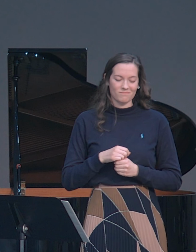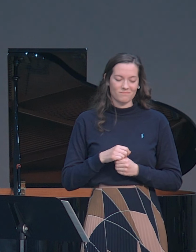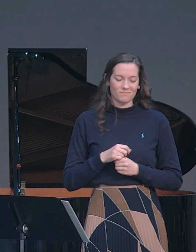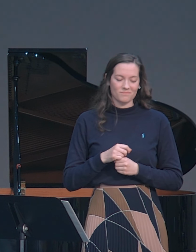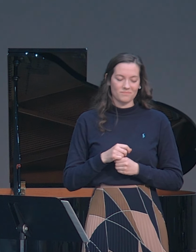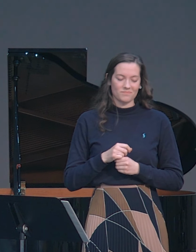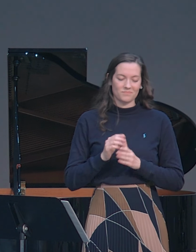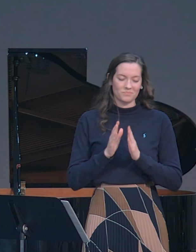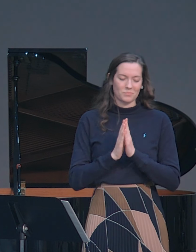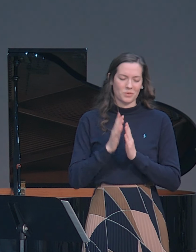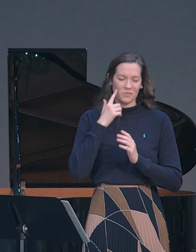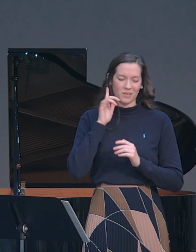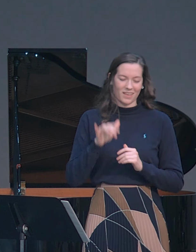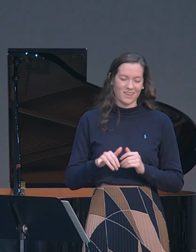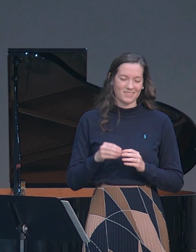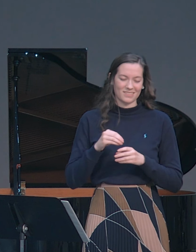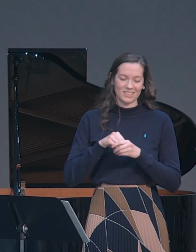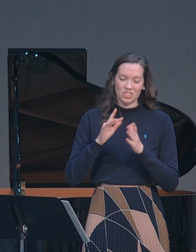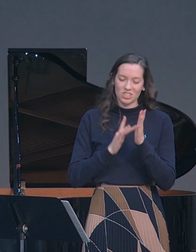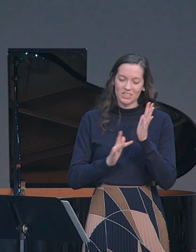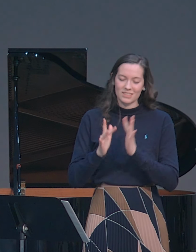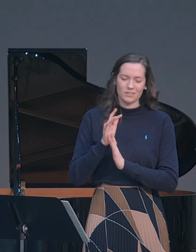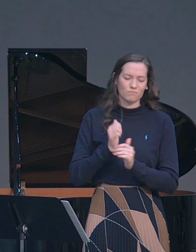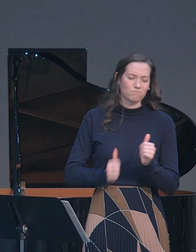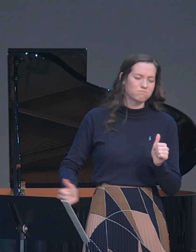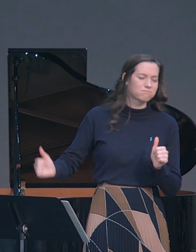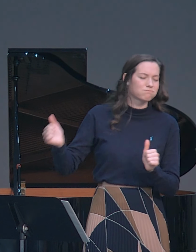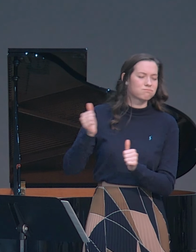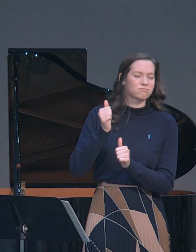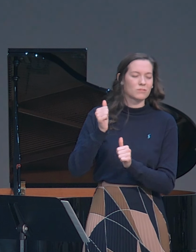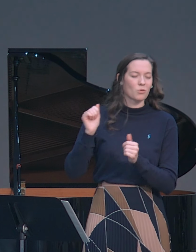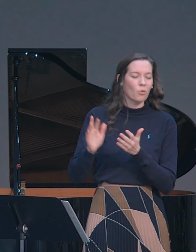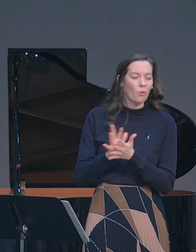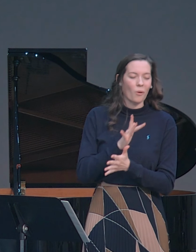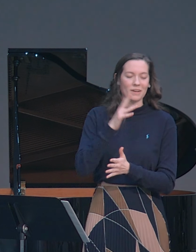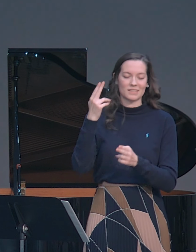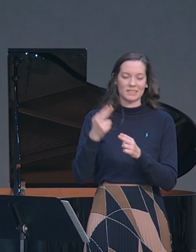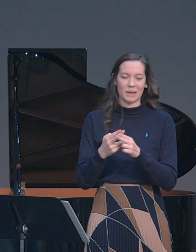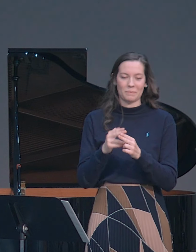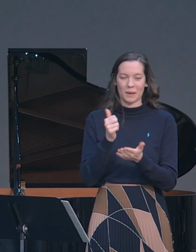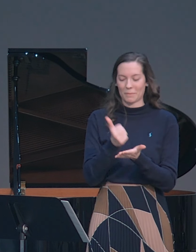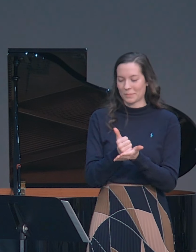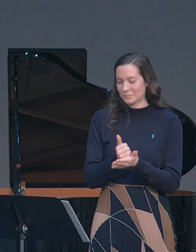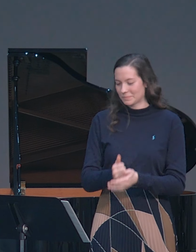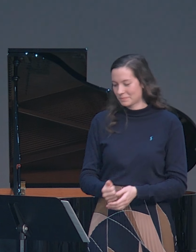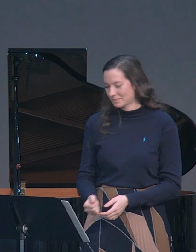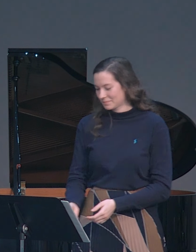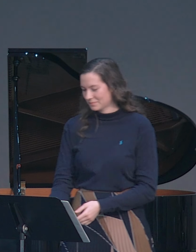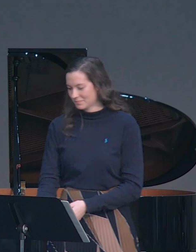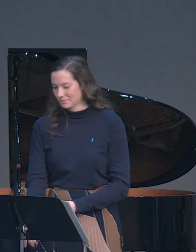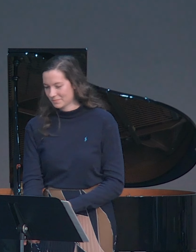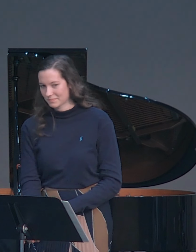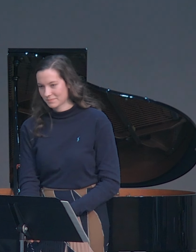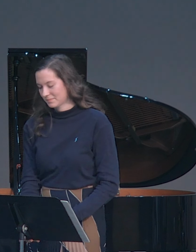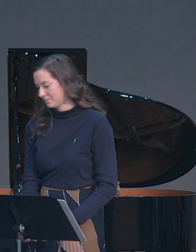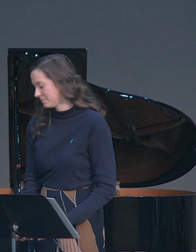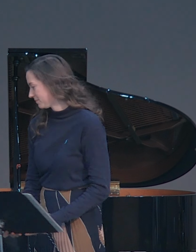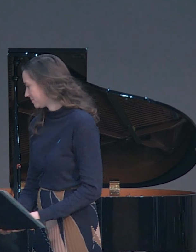pray this in Jesus' great and glorious name. Amen. You may be seated.